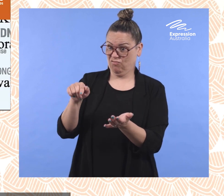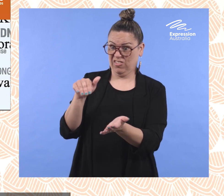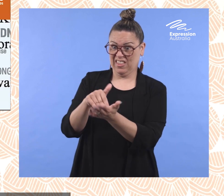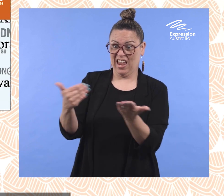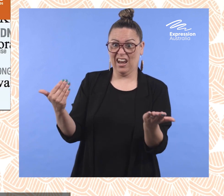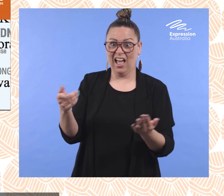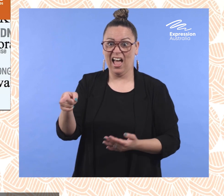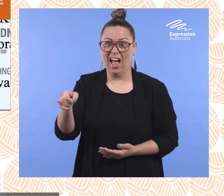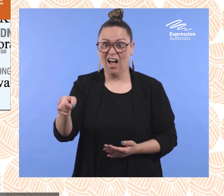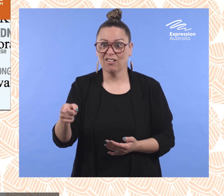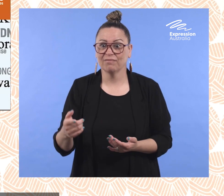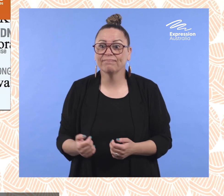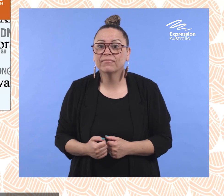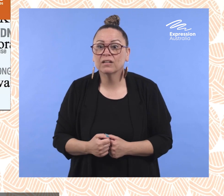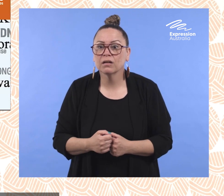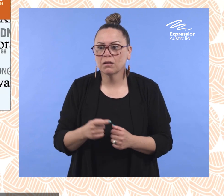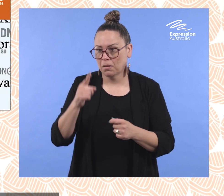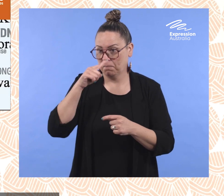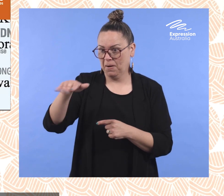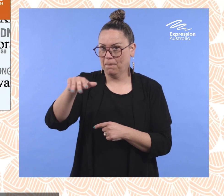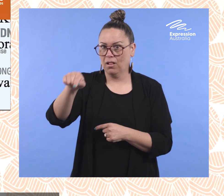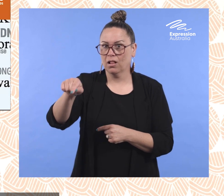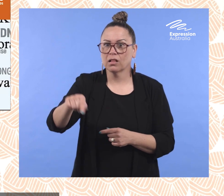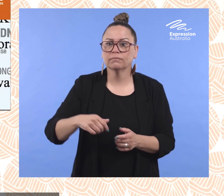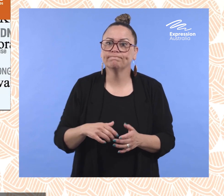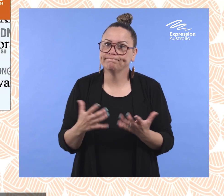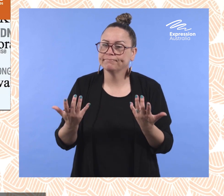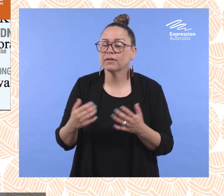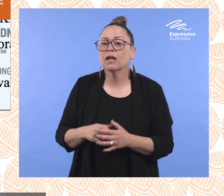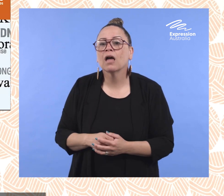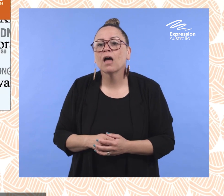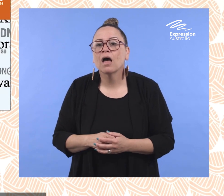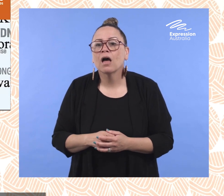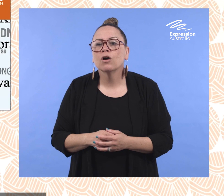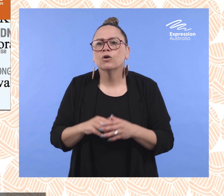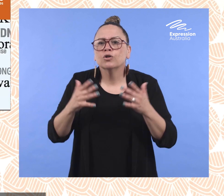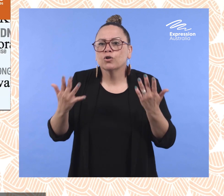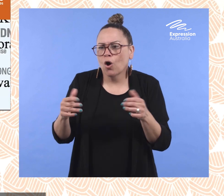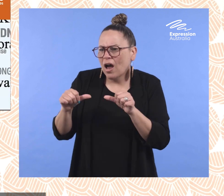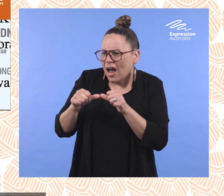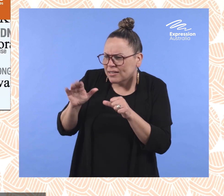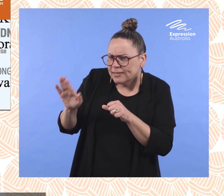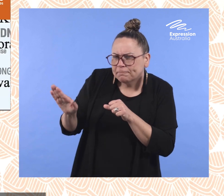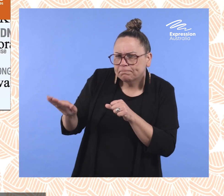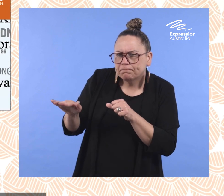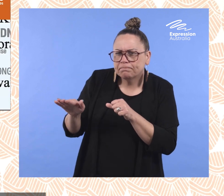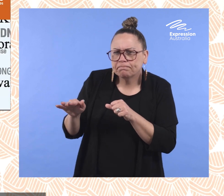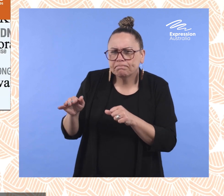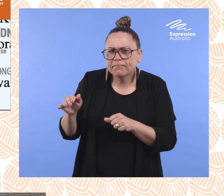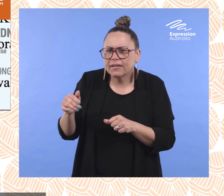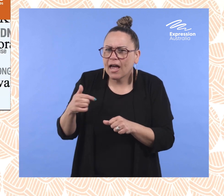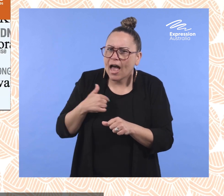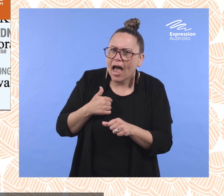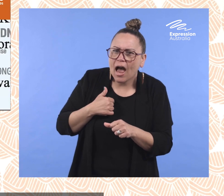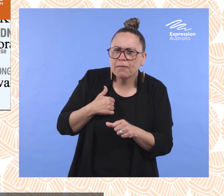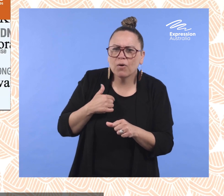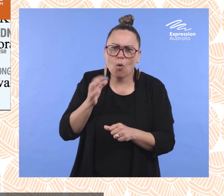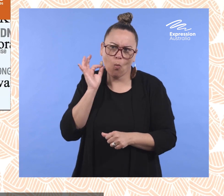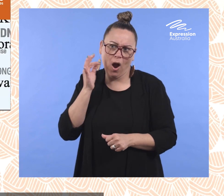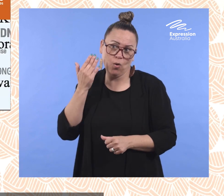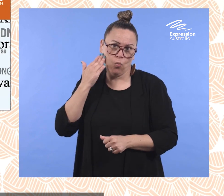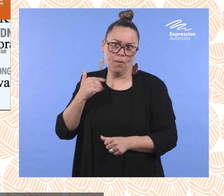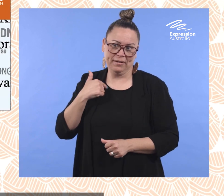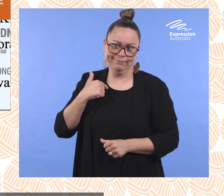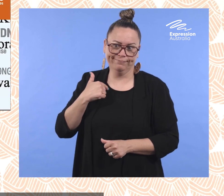so Wadi people of the Darawal Nation. Yeah. And Aunty Munya, as a